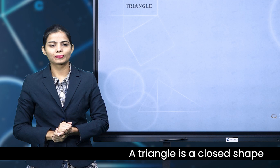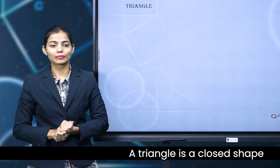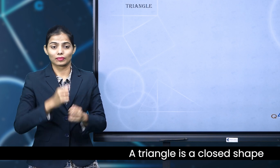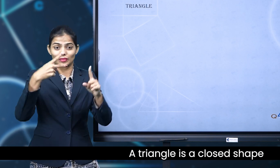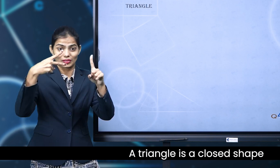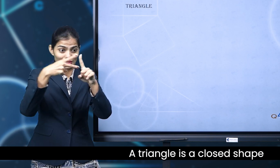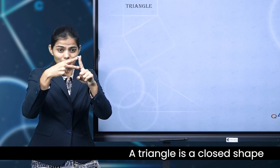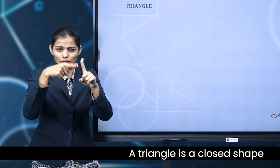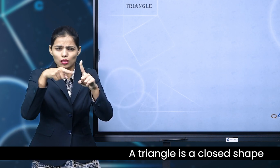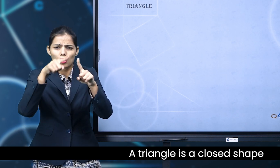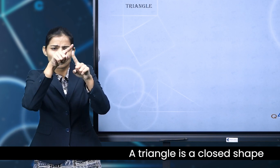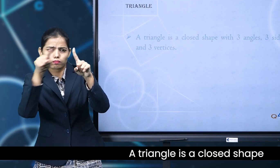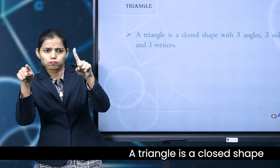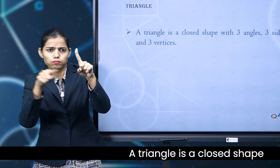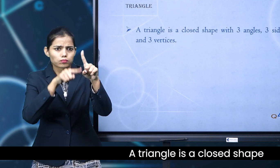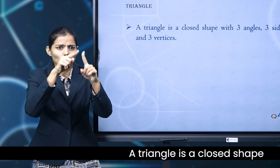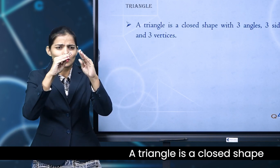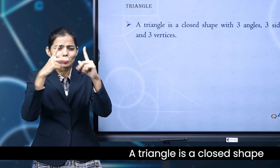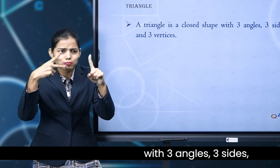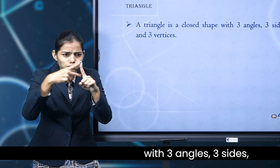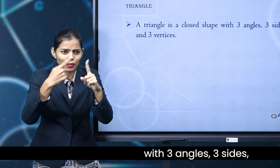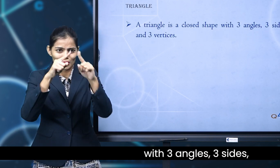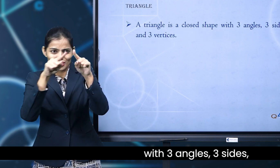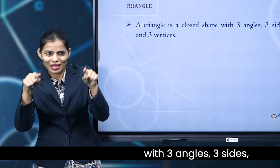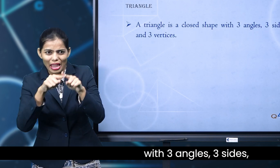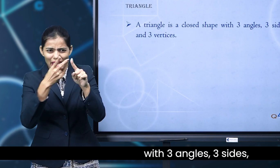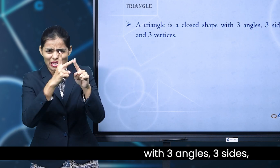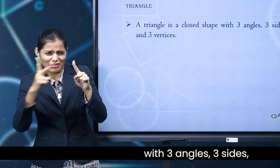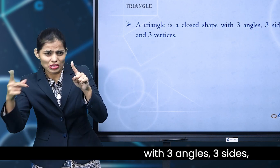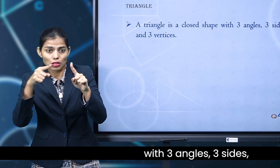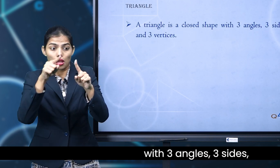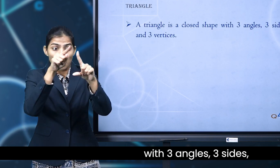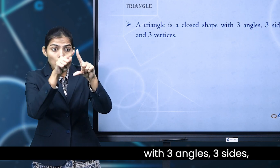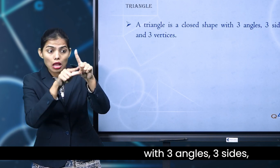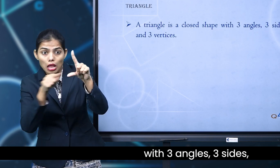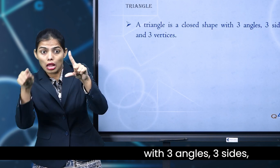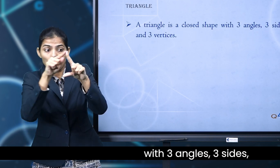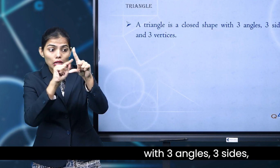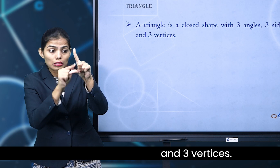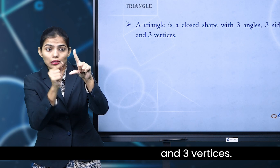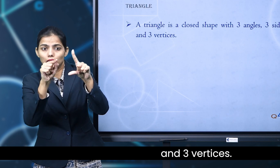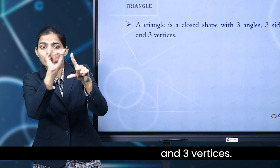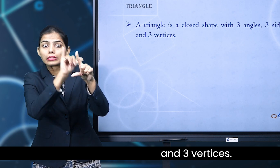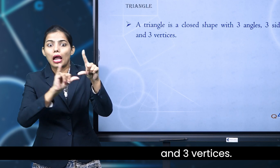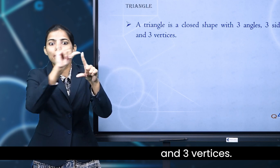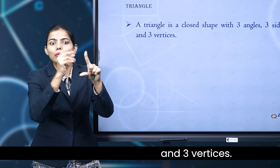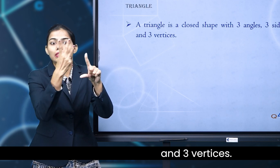A triangle is a closed shape with 3 angles, 3 sides, and 3 vertices.